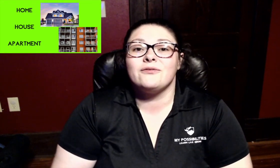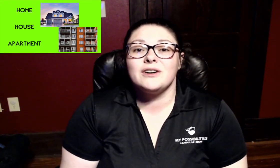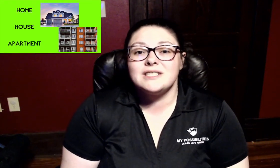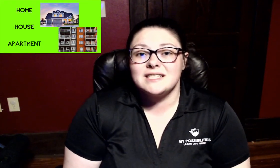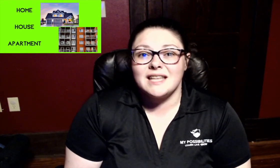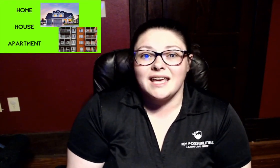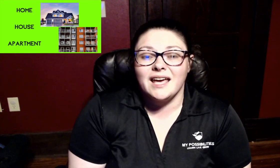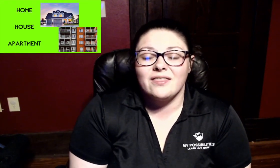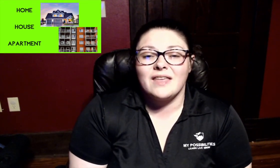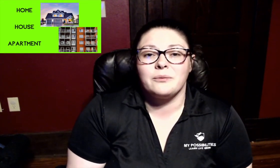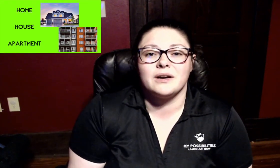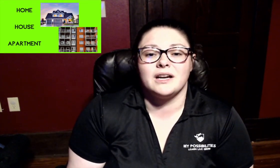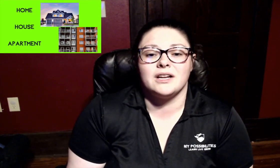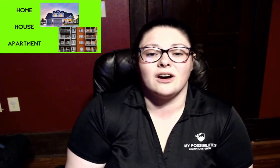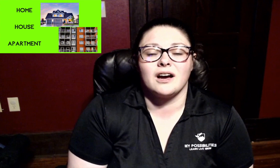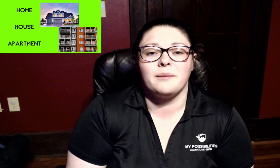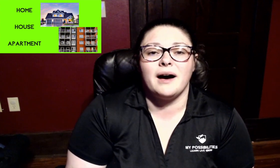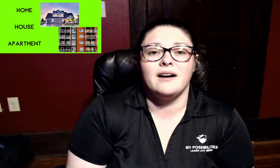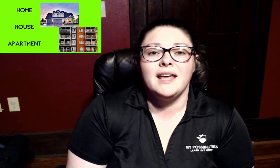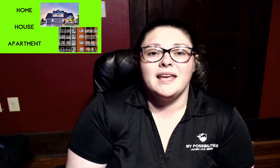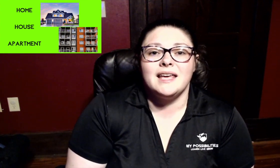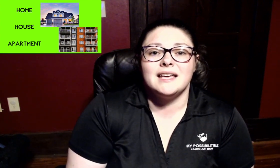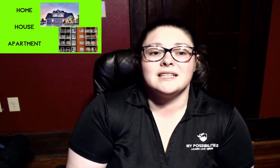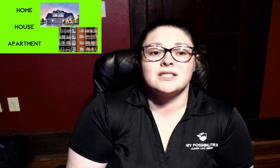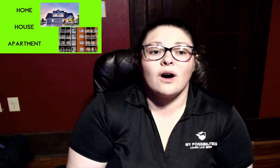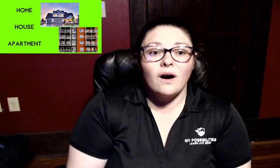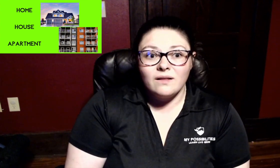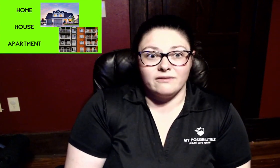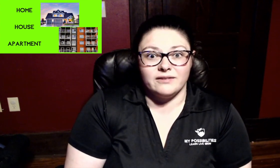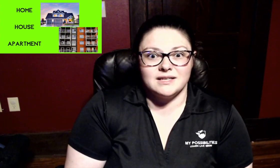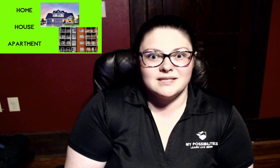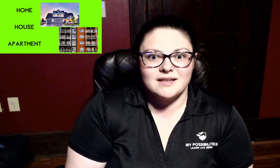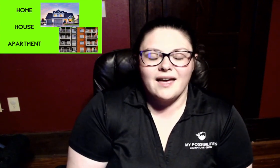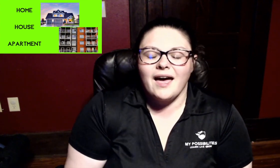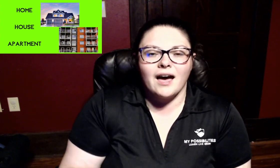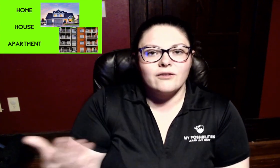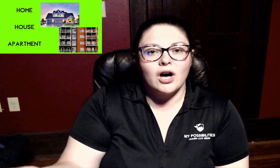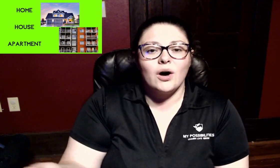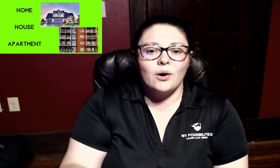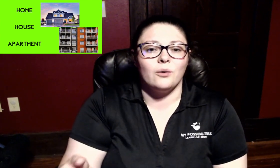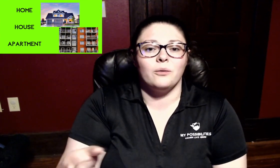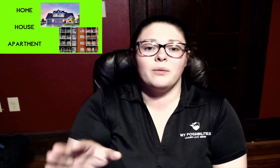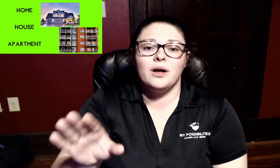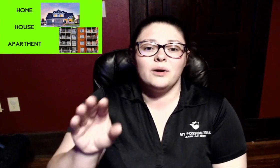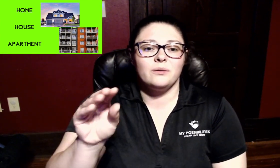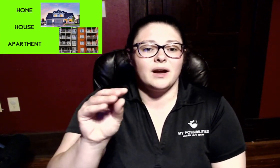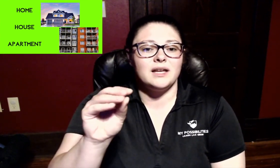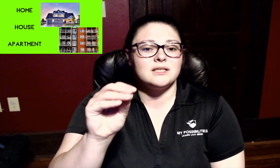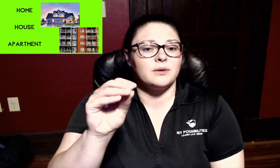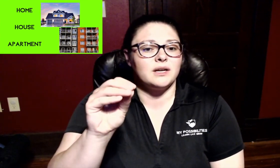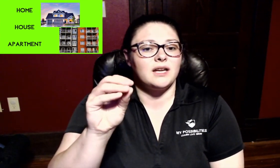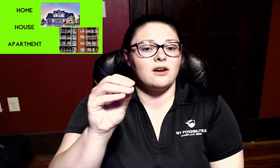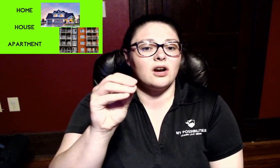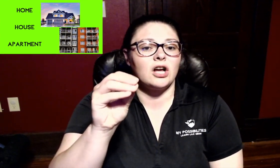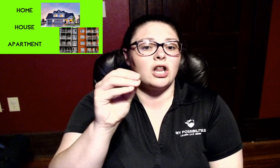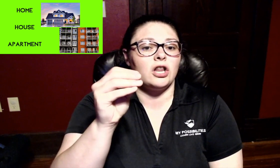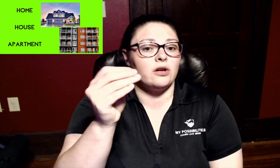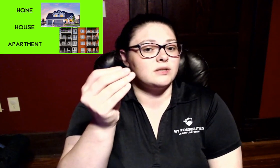first thing that we're going to talk about is all of us have a home, right? So we're going to take our closed hand